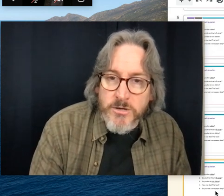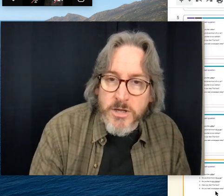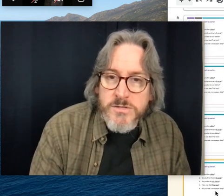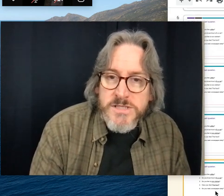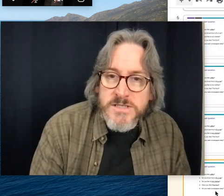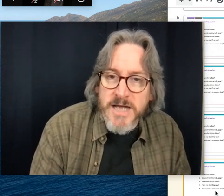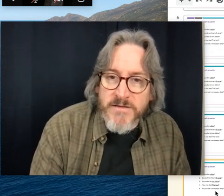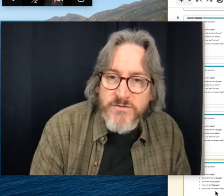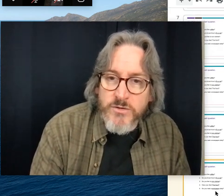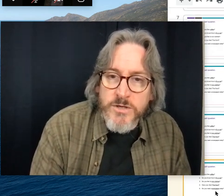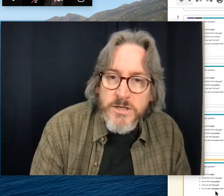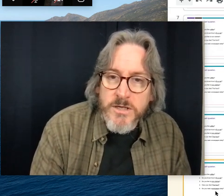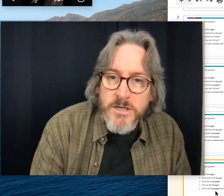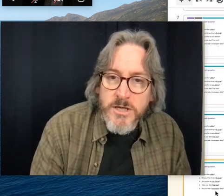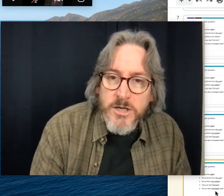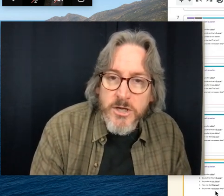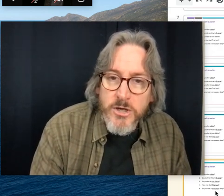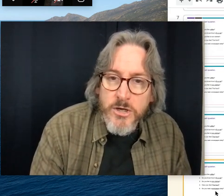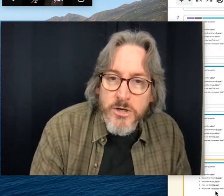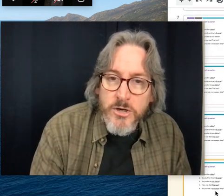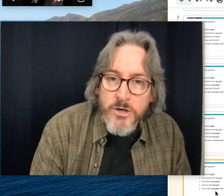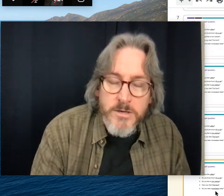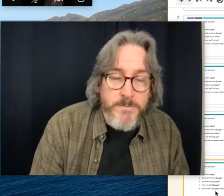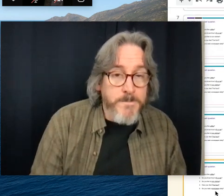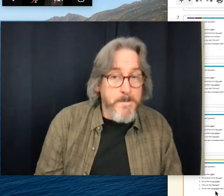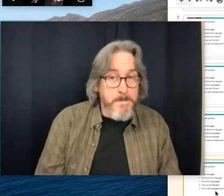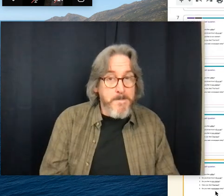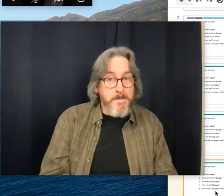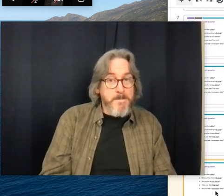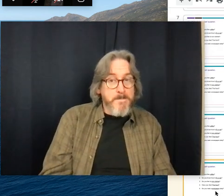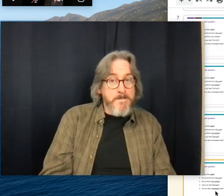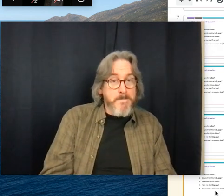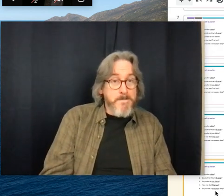So iron clothes, Thai food.